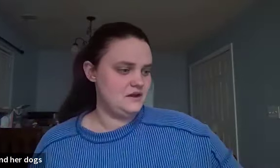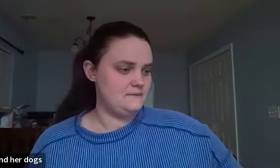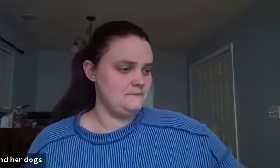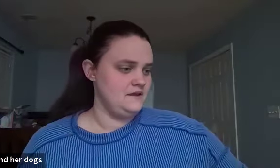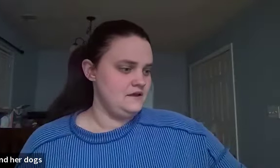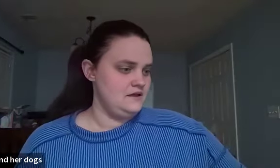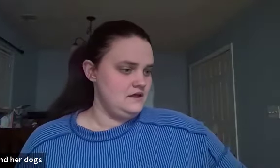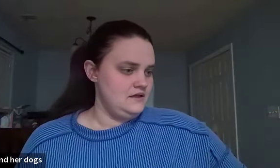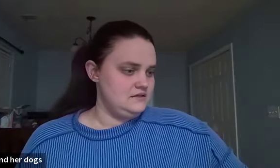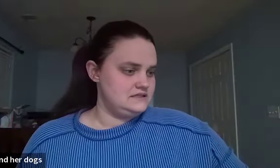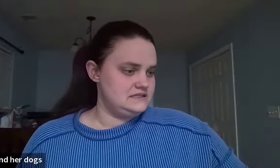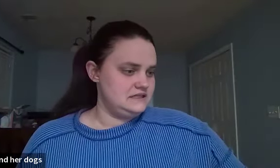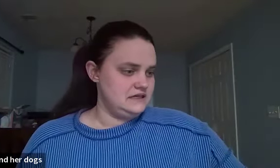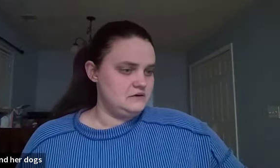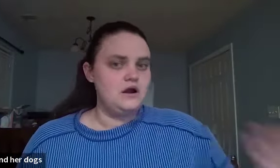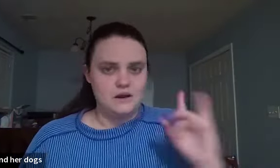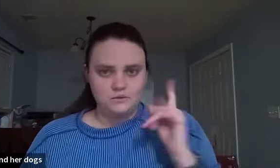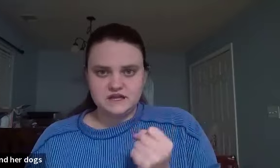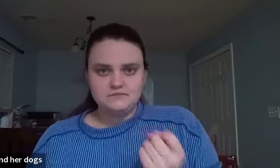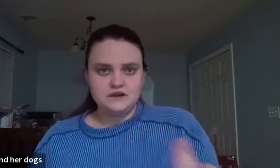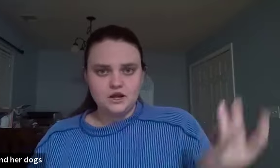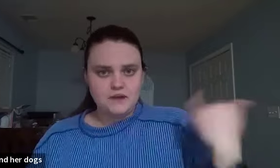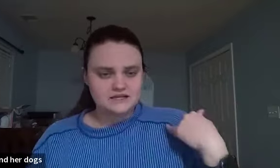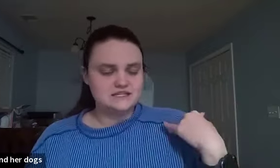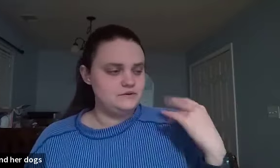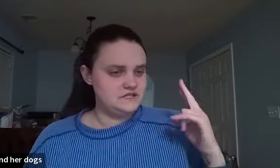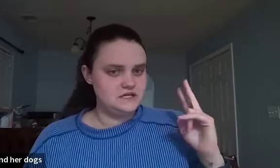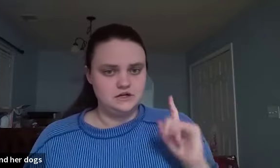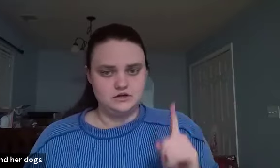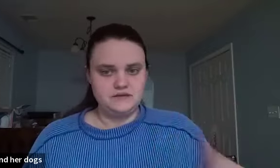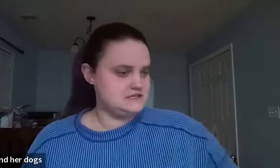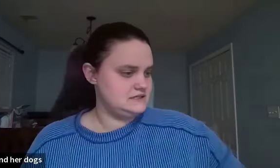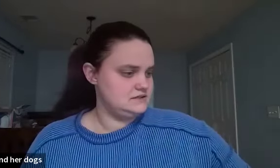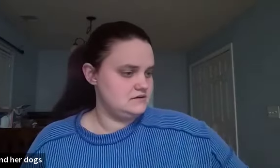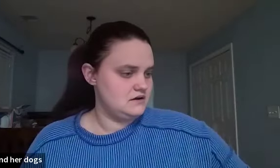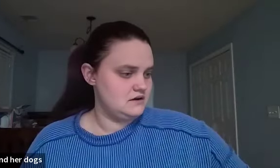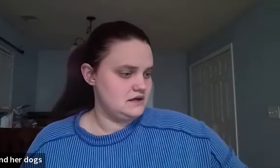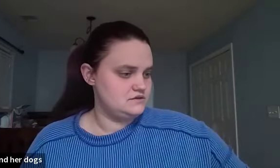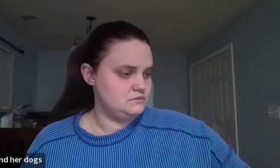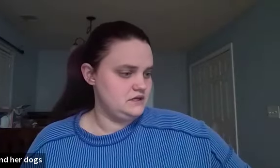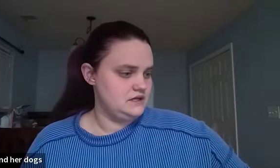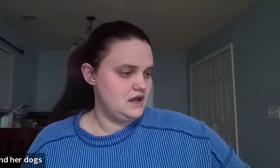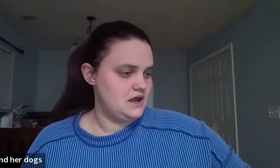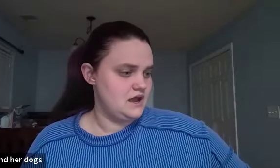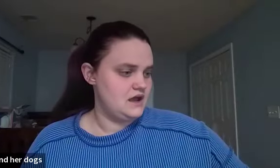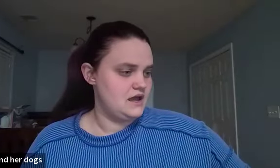Okay. Let's see. All right, we'll stop there and go back because I know we've done a good bit. All right, so we